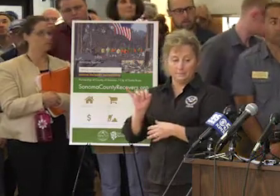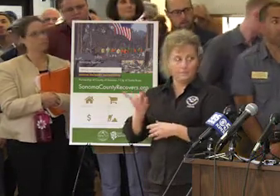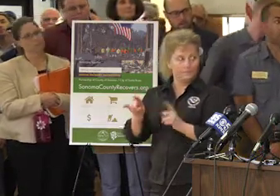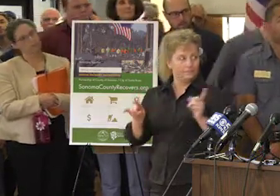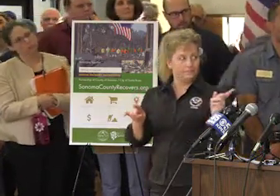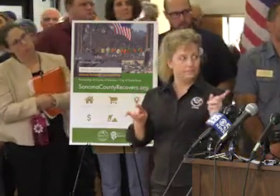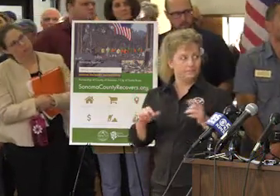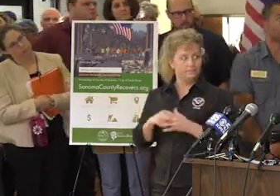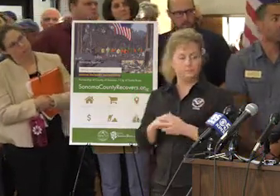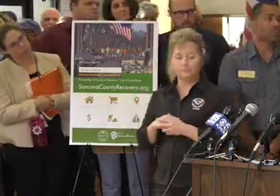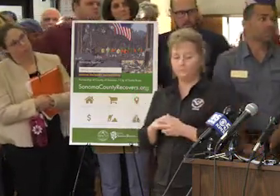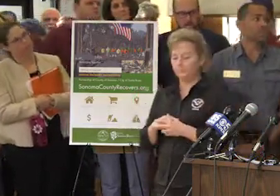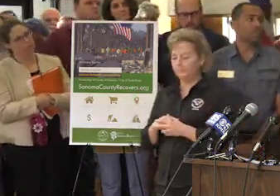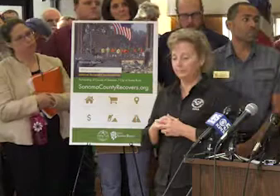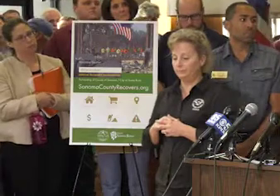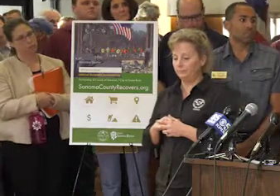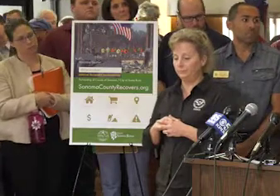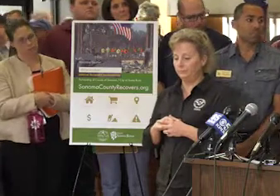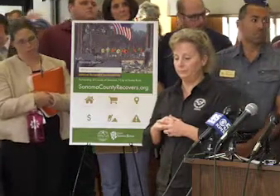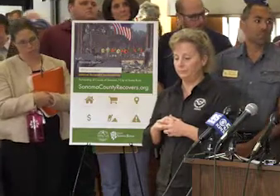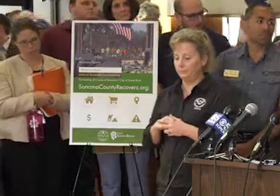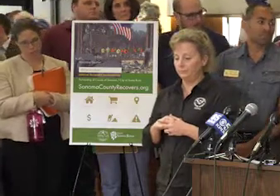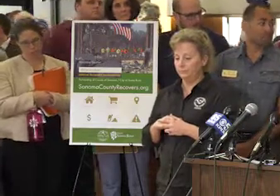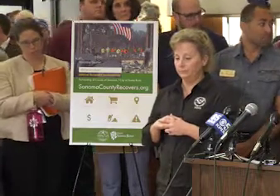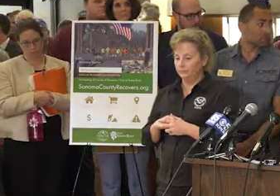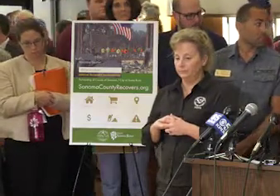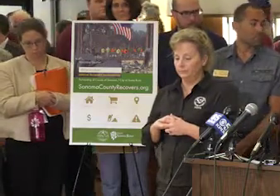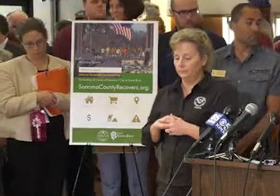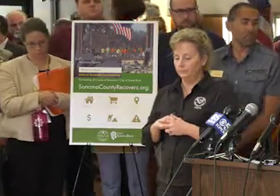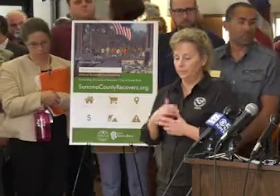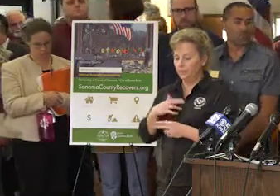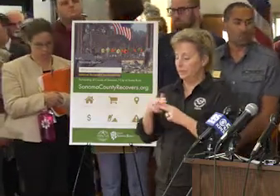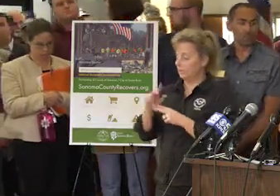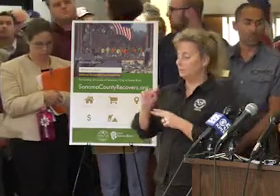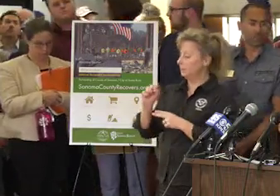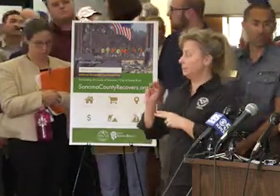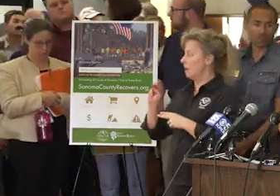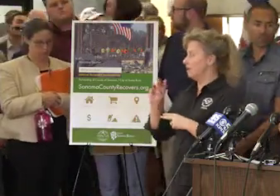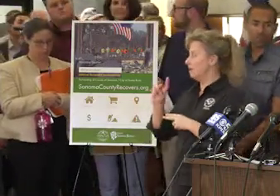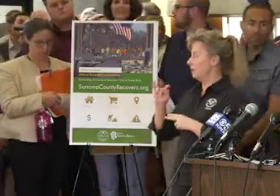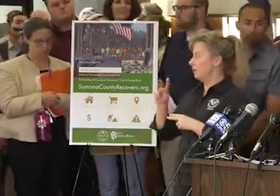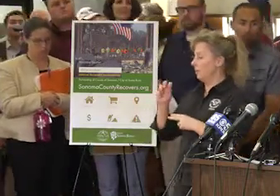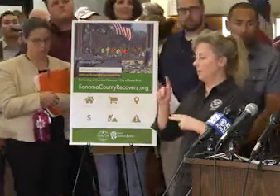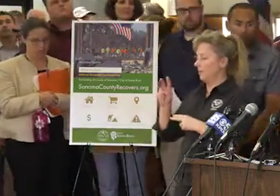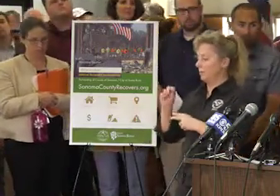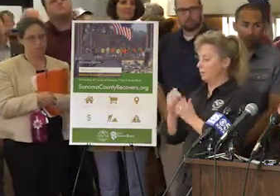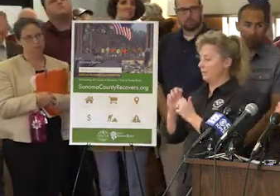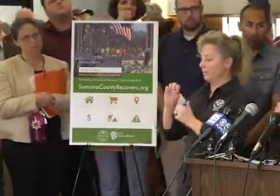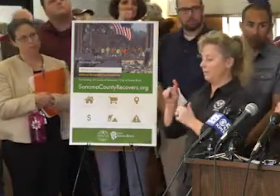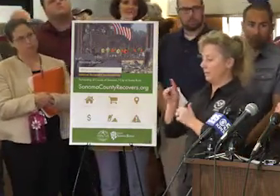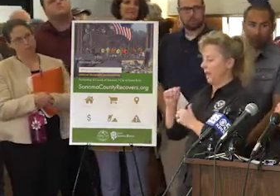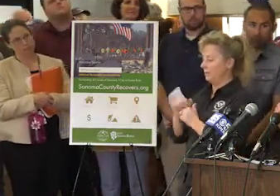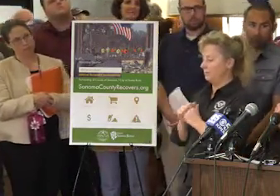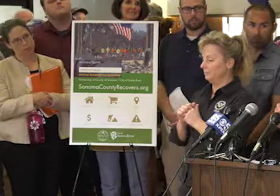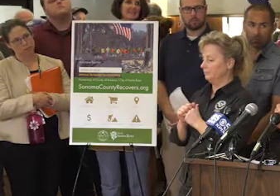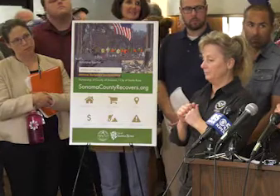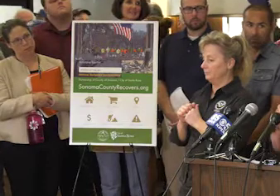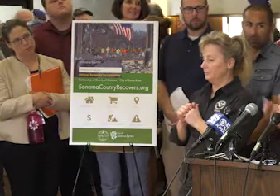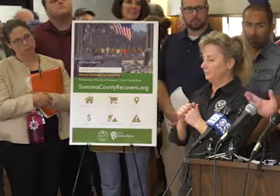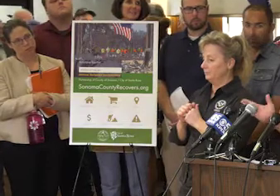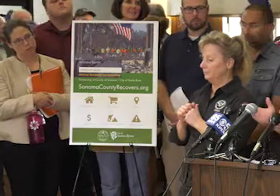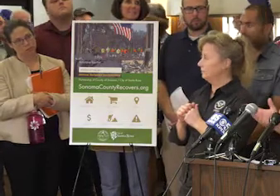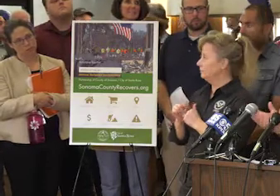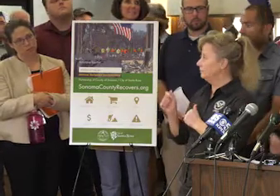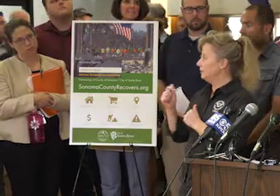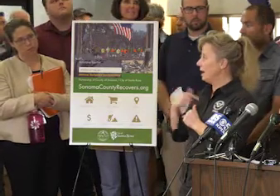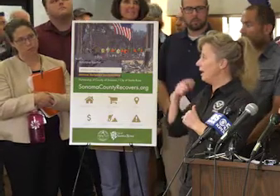talk. There you go. Tell me, EPA. Yeah. Introduce yourself again. So again, my name is Tom Dunkelman. I'm with EPA. Shout it out. You